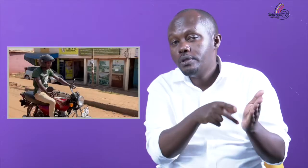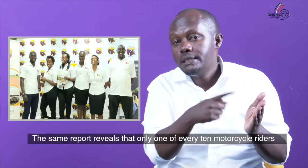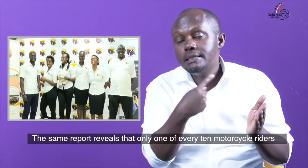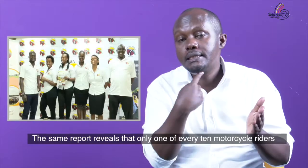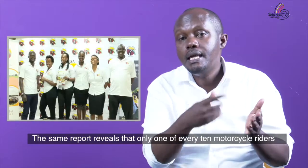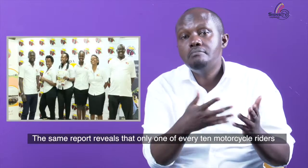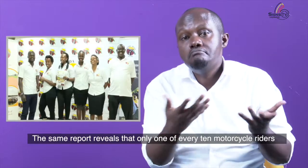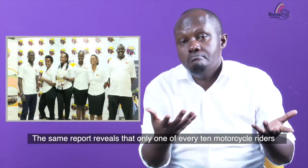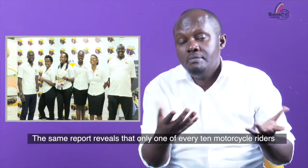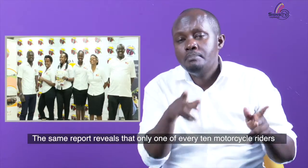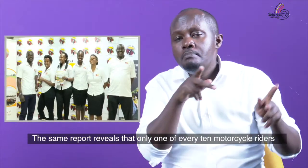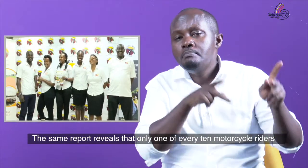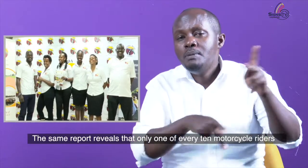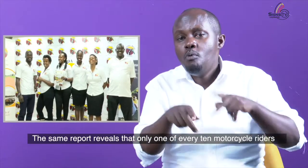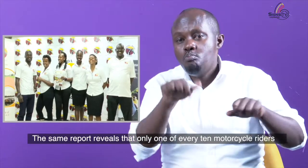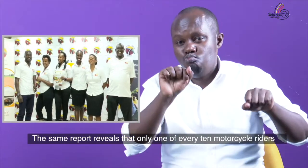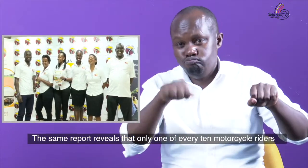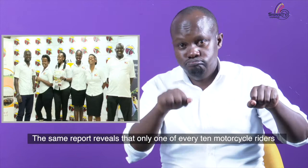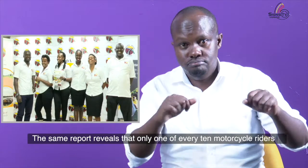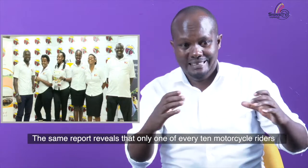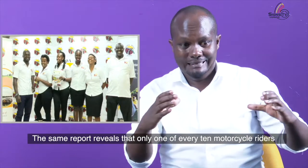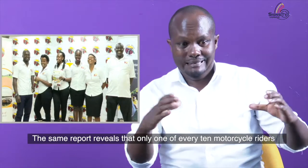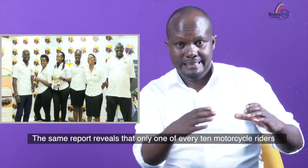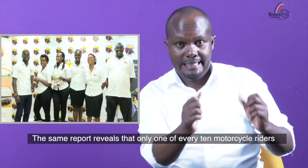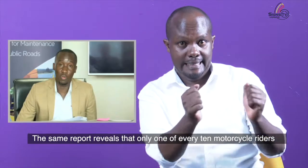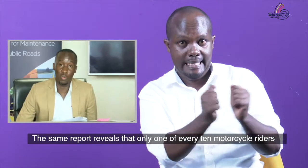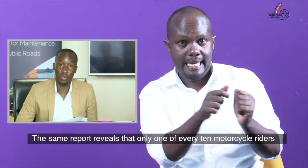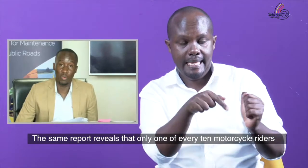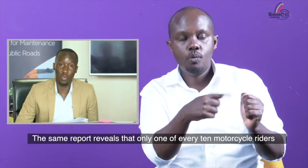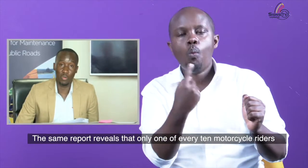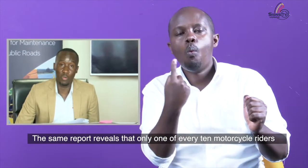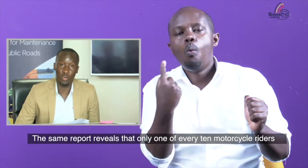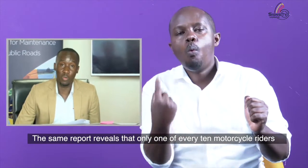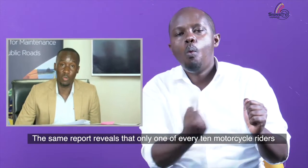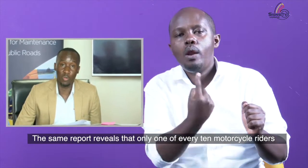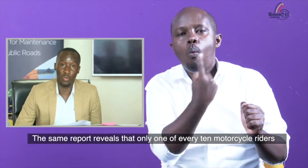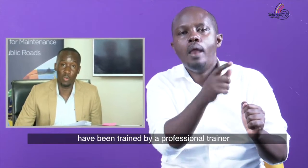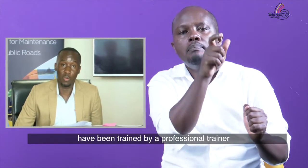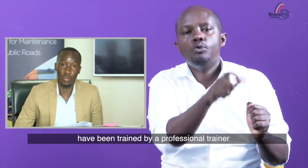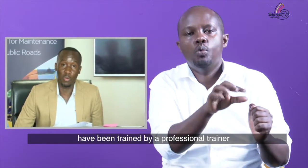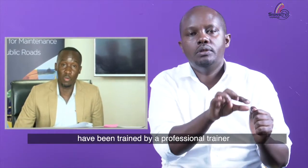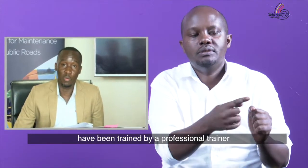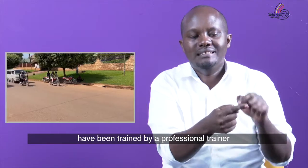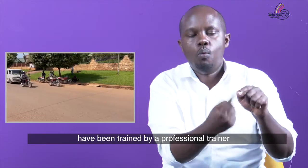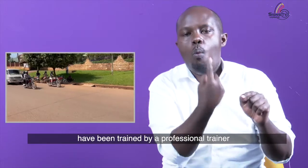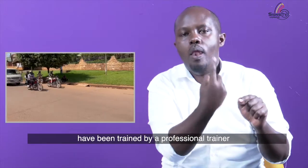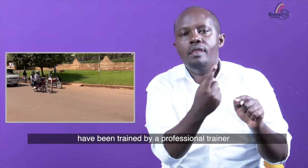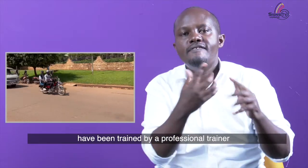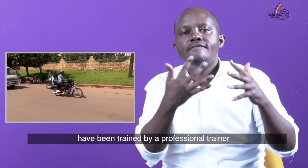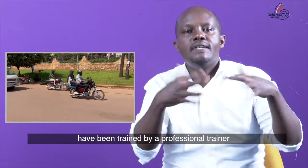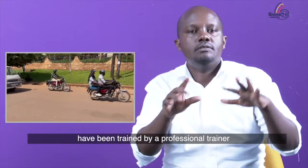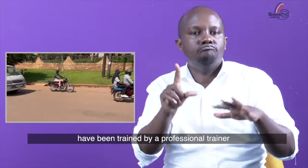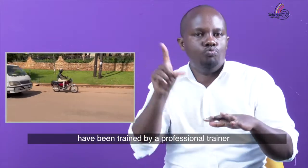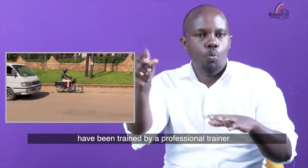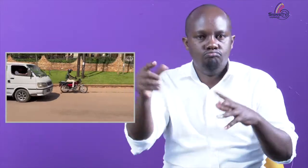The same report reveals that only 1 of every 10 motorcycle riders have been trained by a professional trainer.